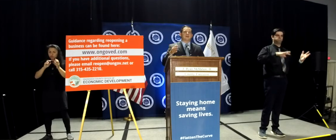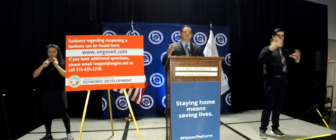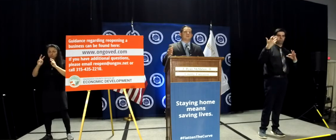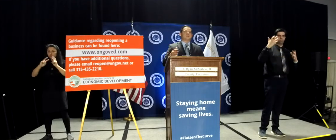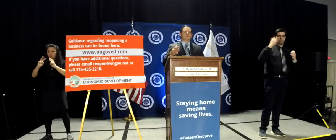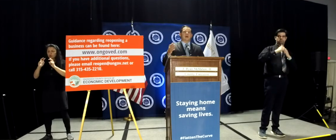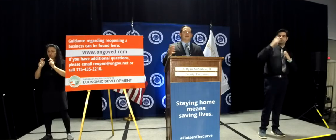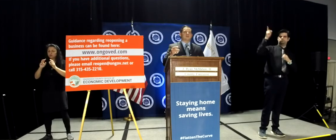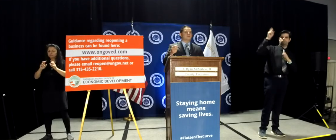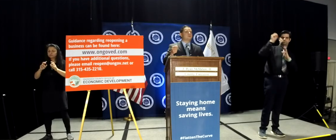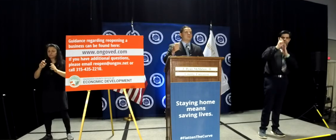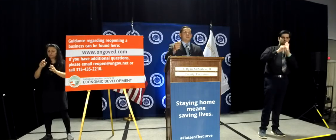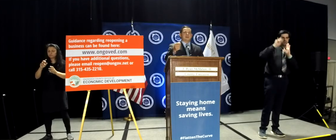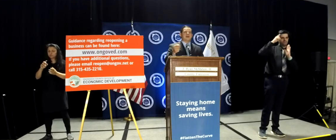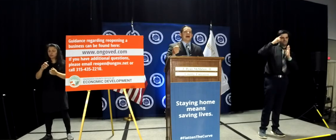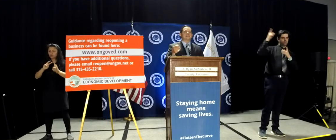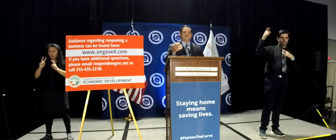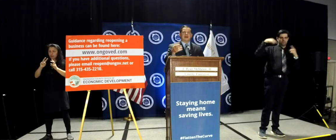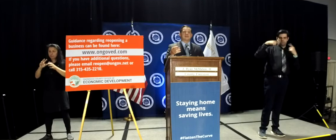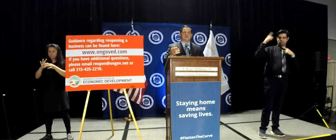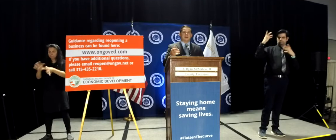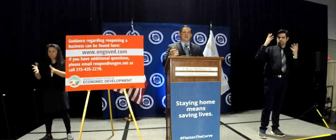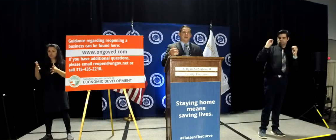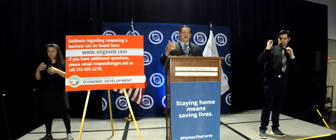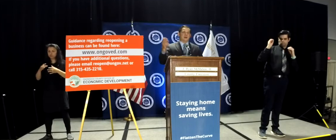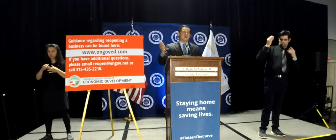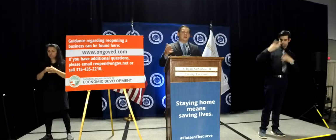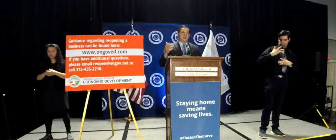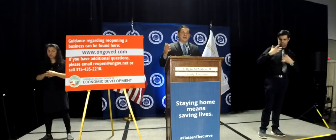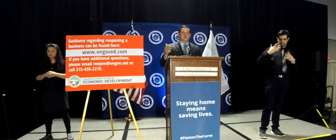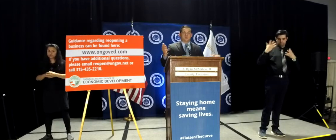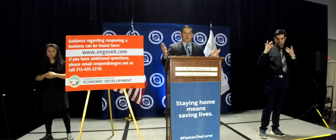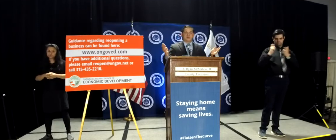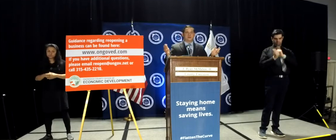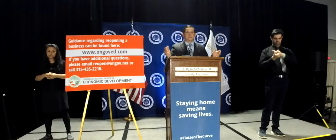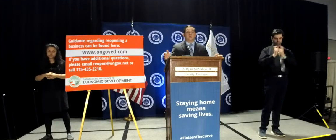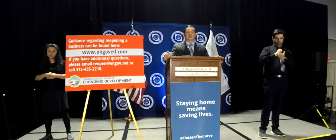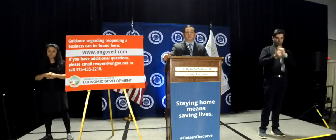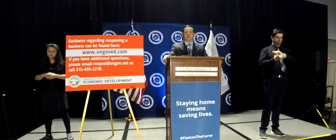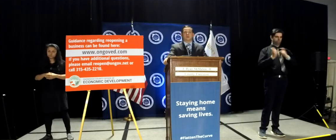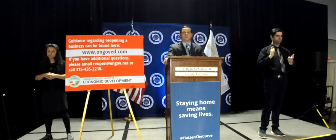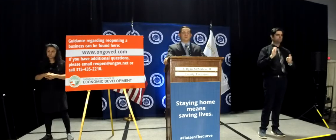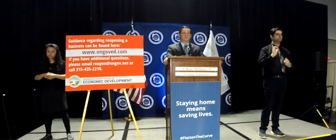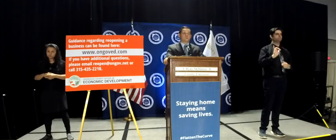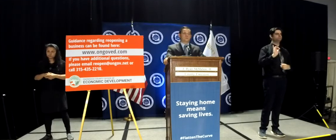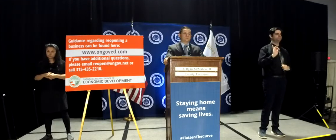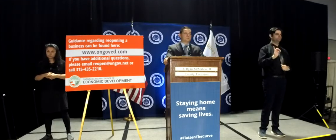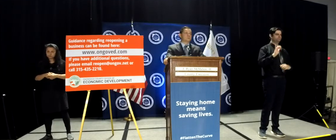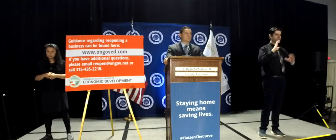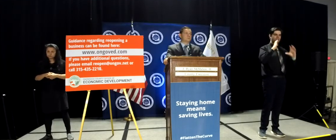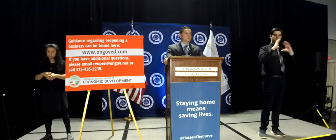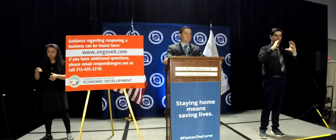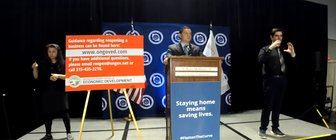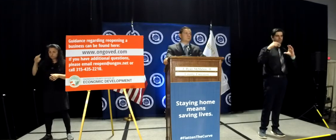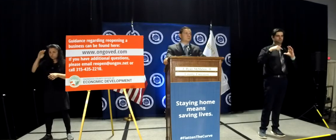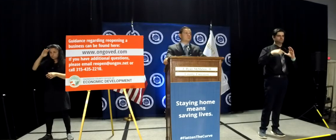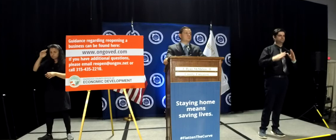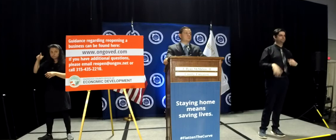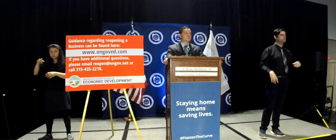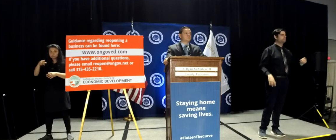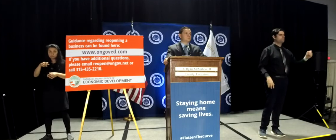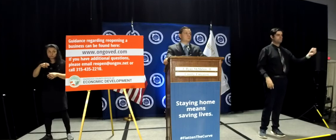to have a separate set of eyes advise them on the data, and that's where the breakdown in communication was. How can people have faith